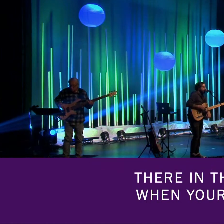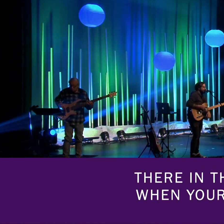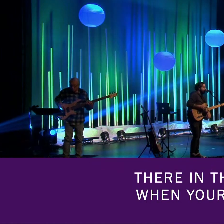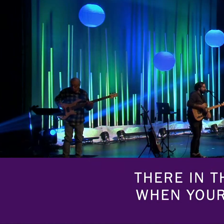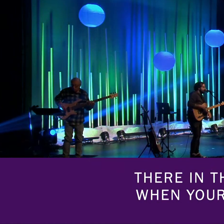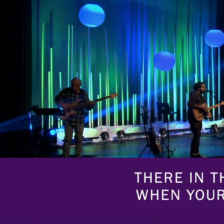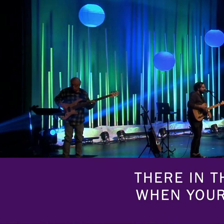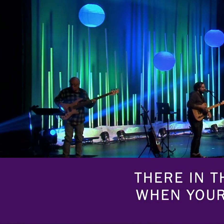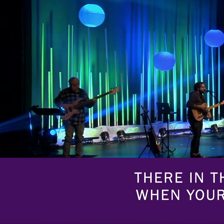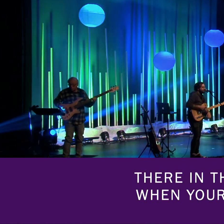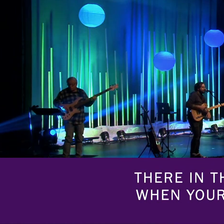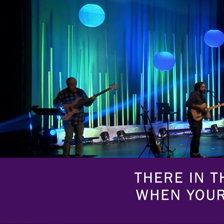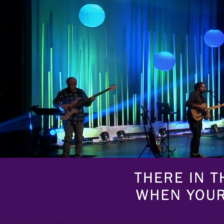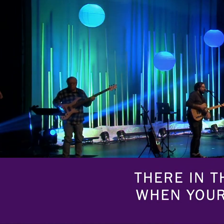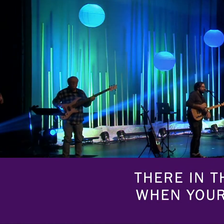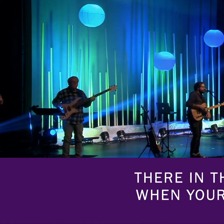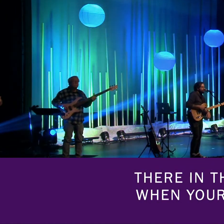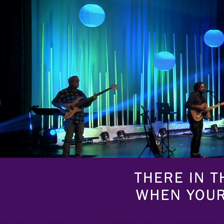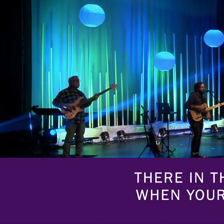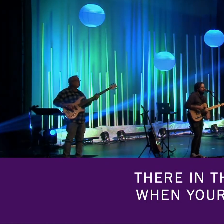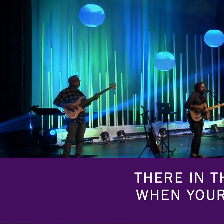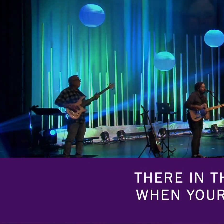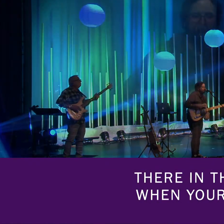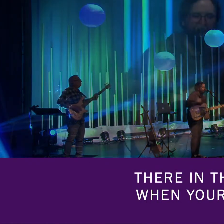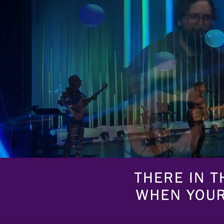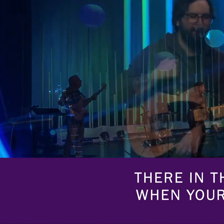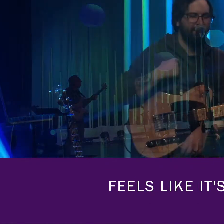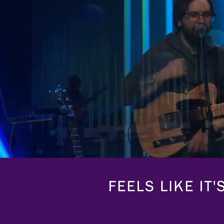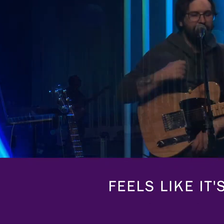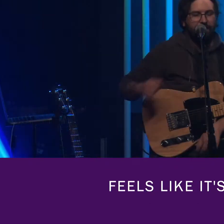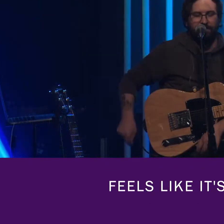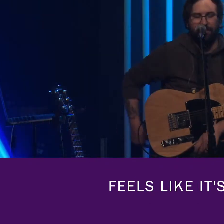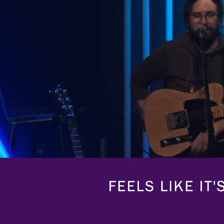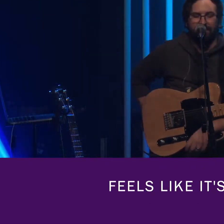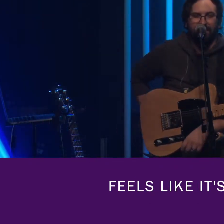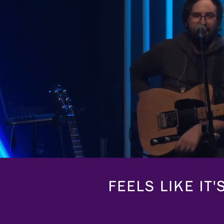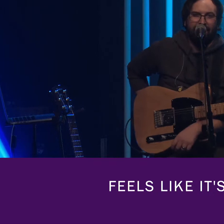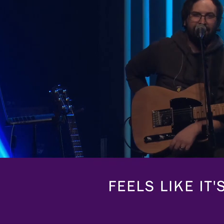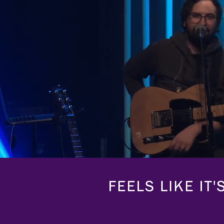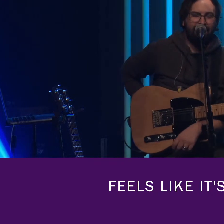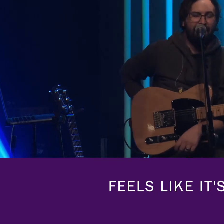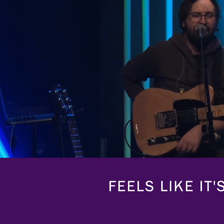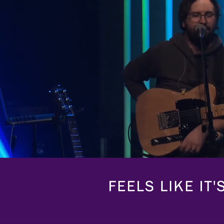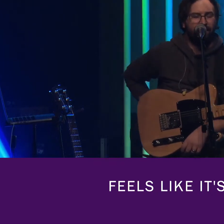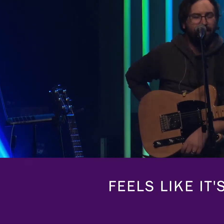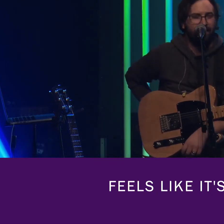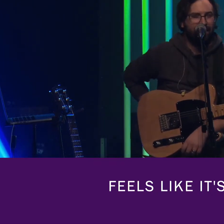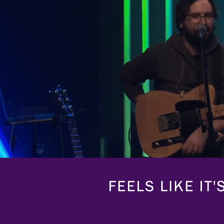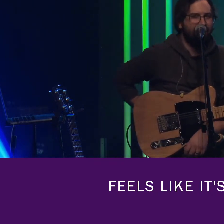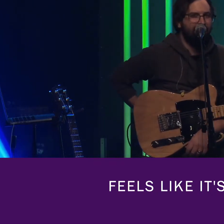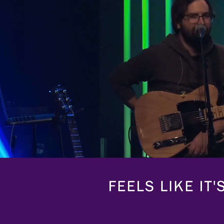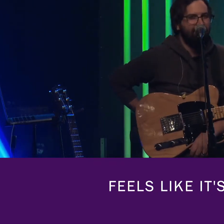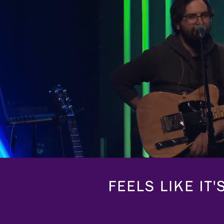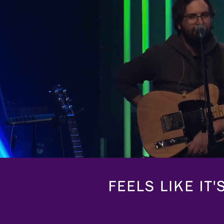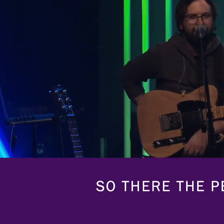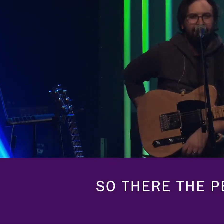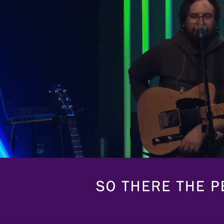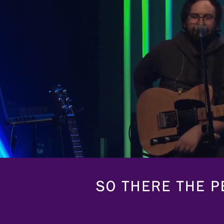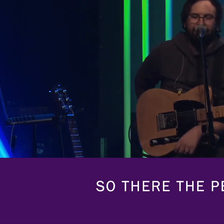There in the days when your heart feels like it's caving